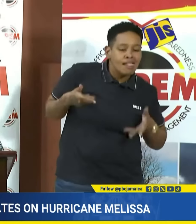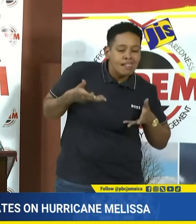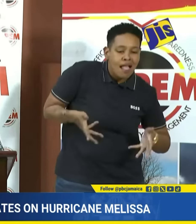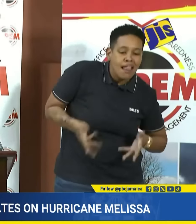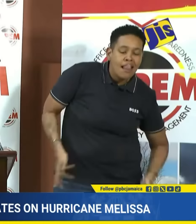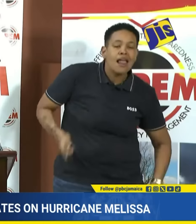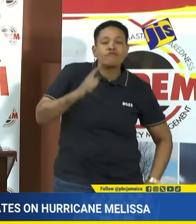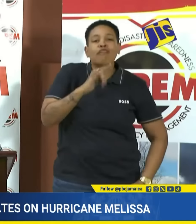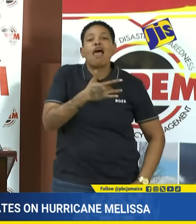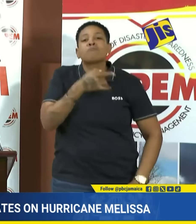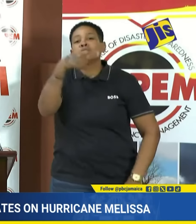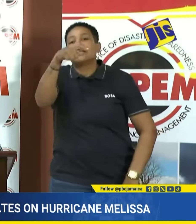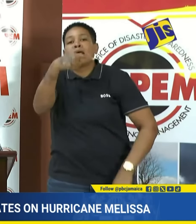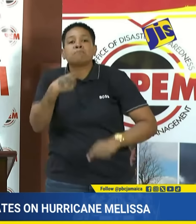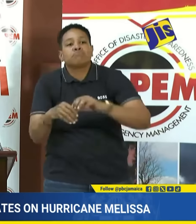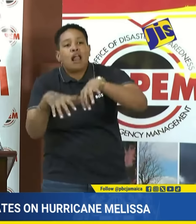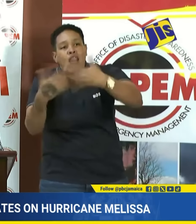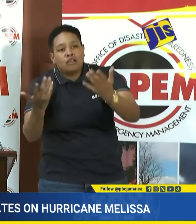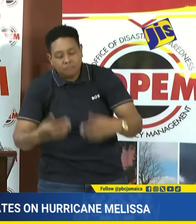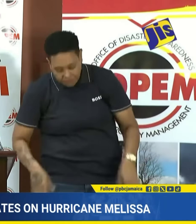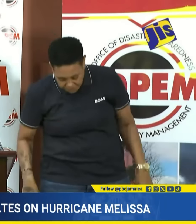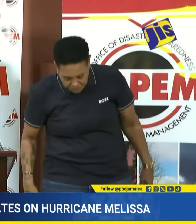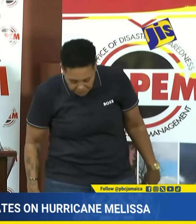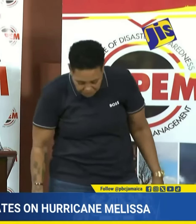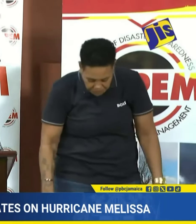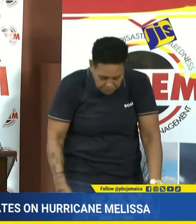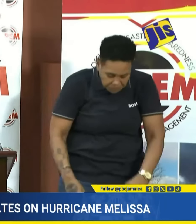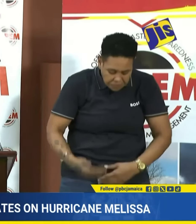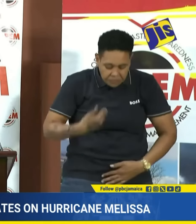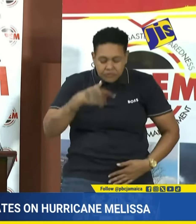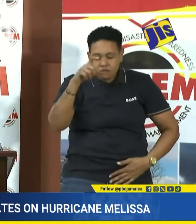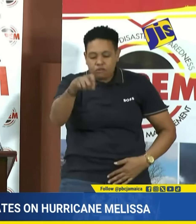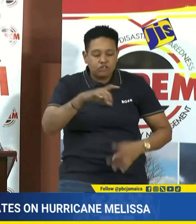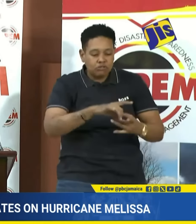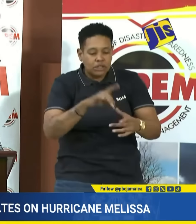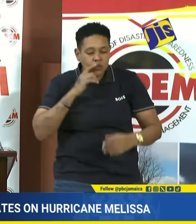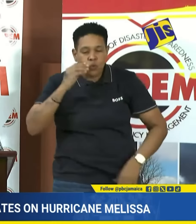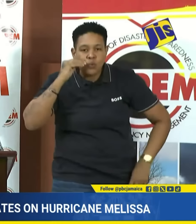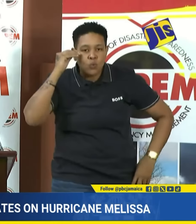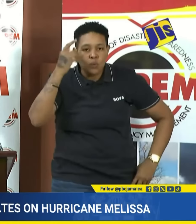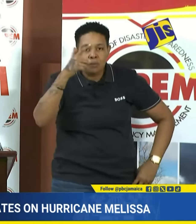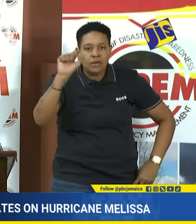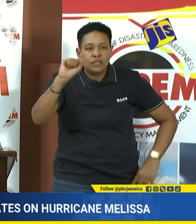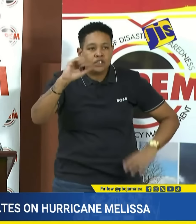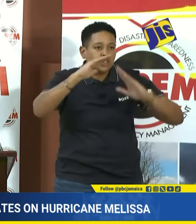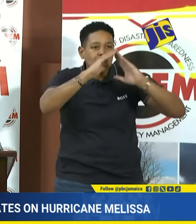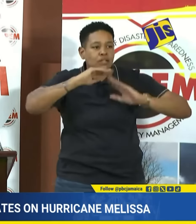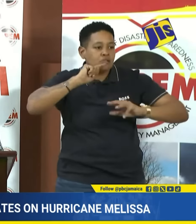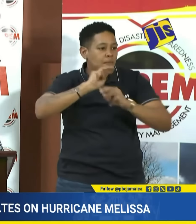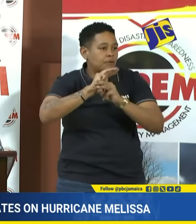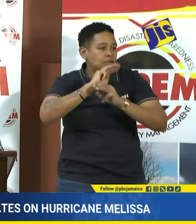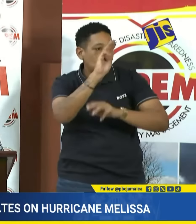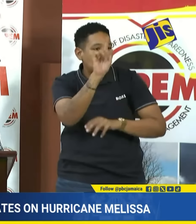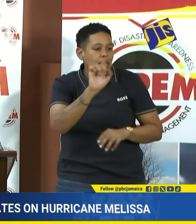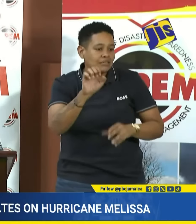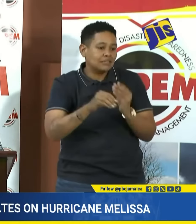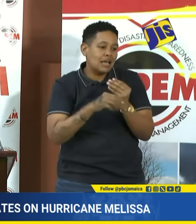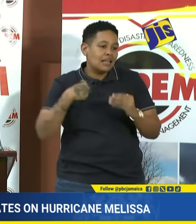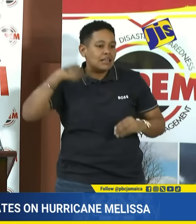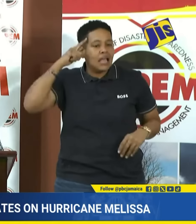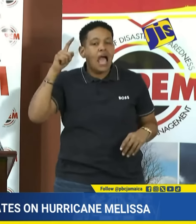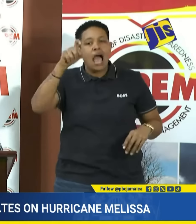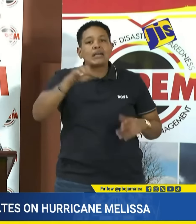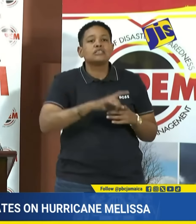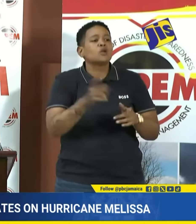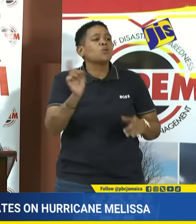do appreciate them so much. I have a question about the homeless shelters, Minister Mackenzie. I think they're